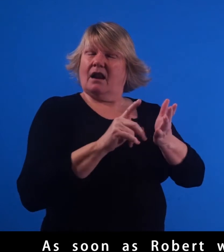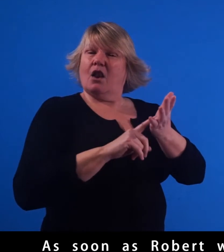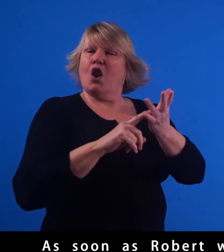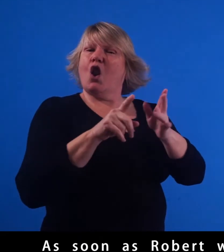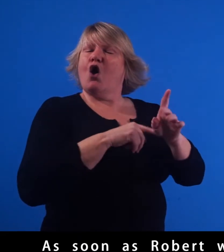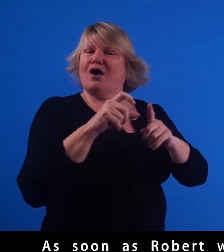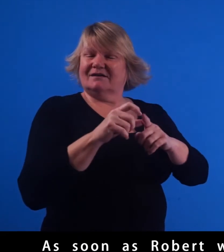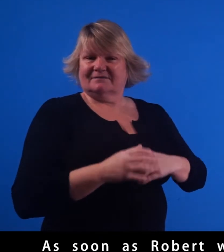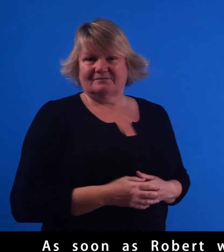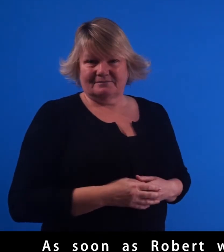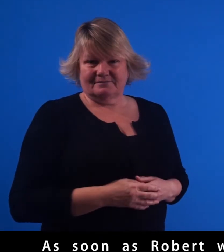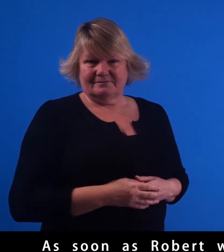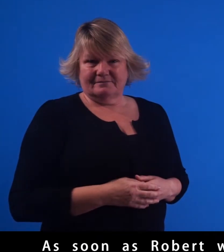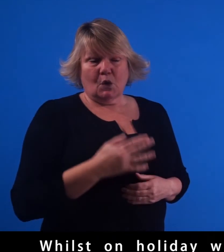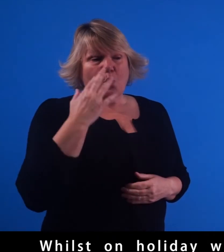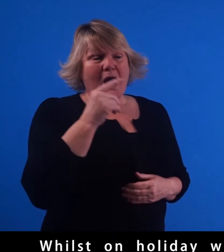son, Lloyd.